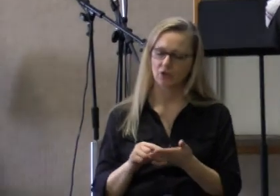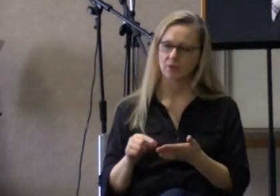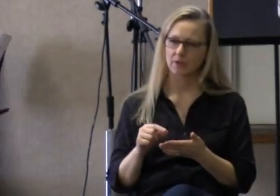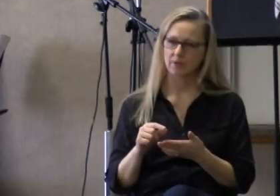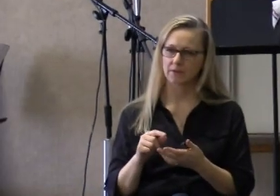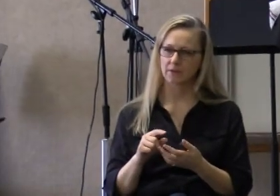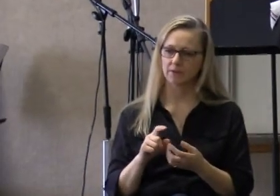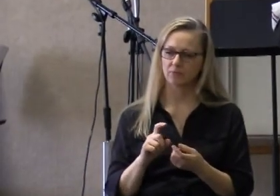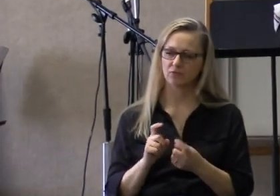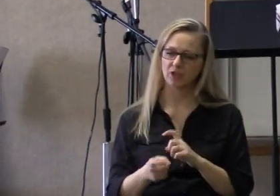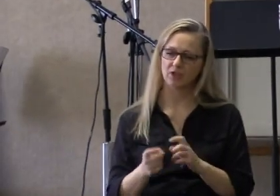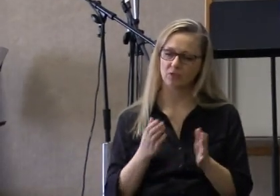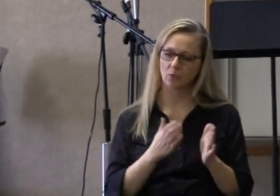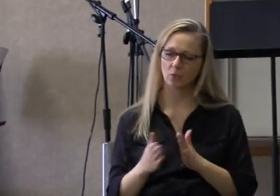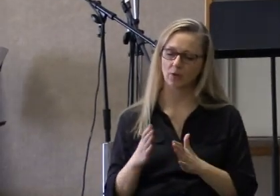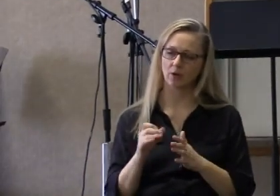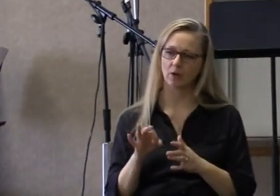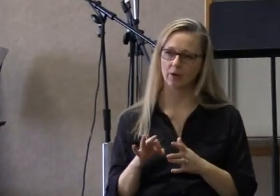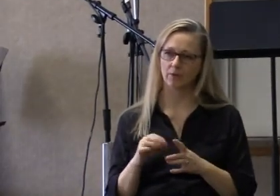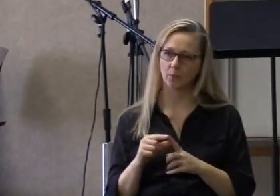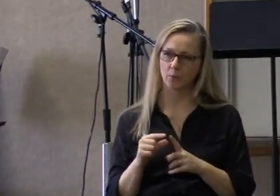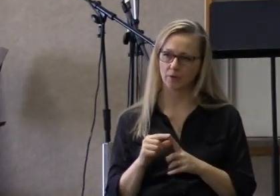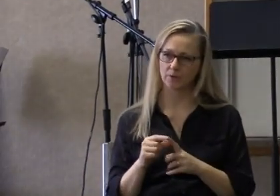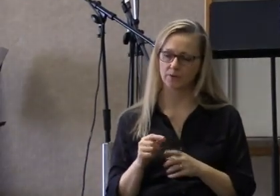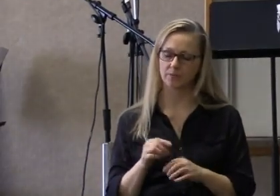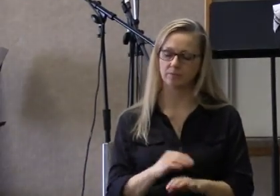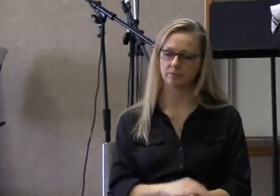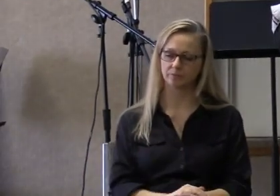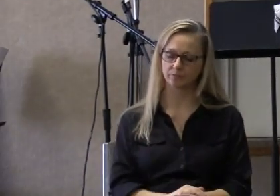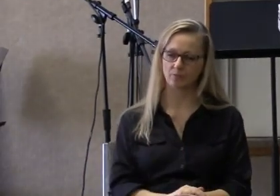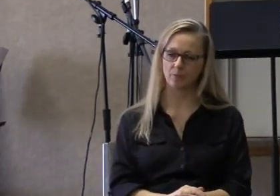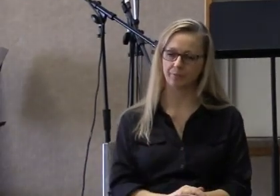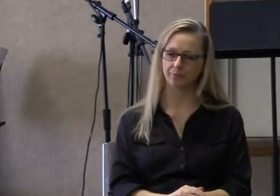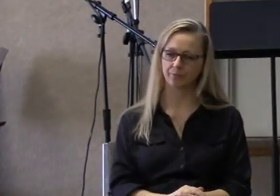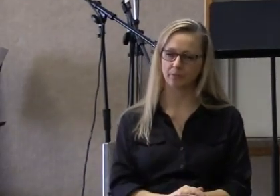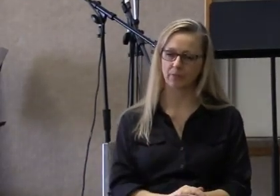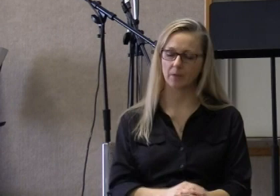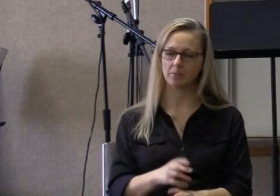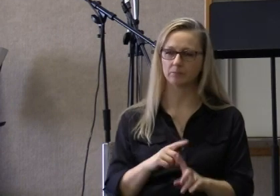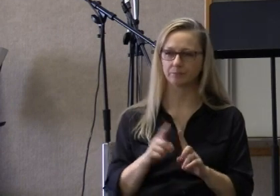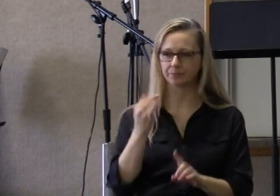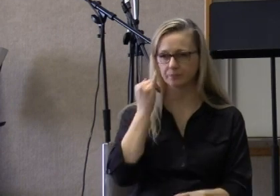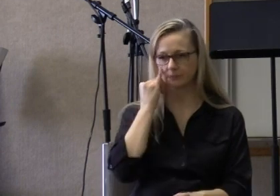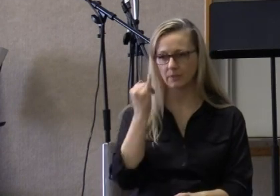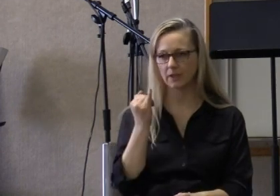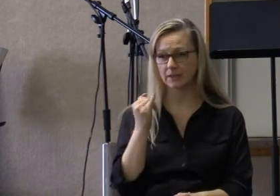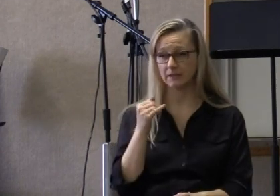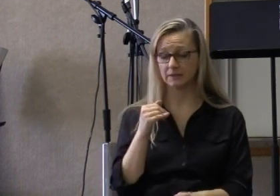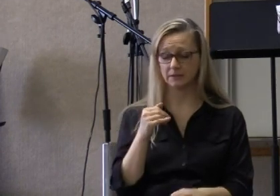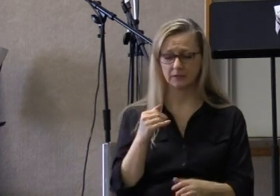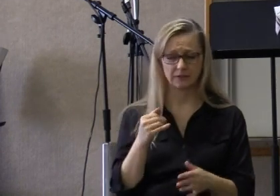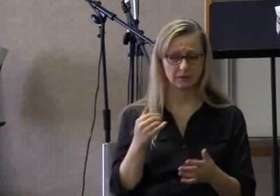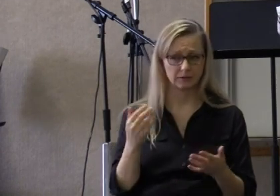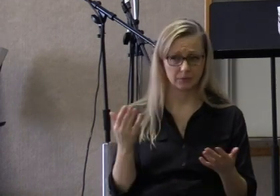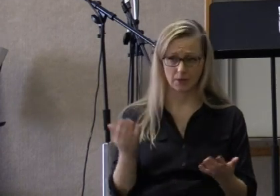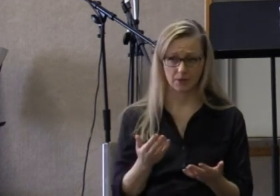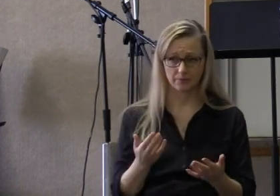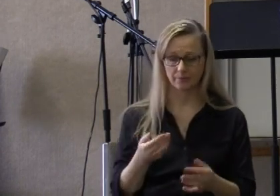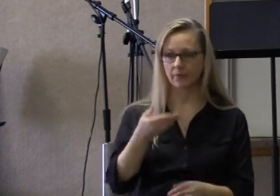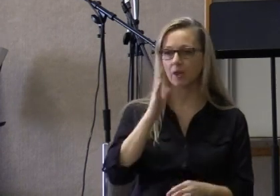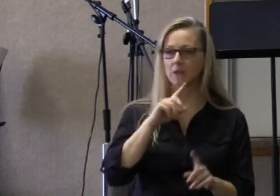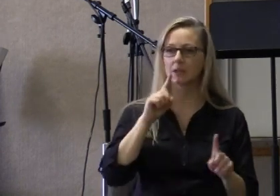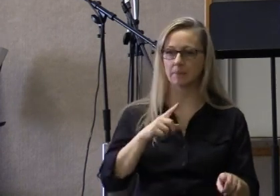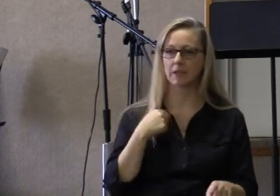of the use of their words in that verse, or they might even use completely different words, the idea is God is commanding us